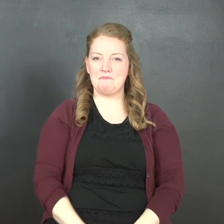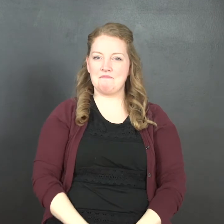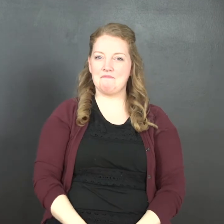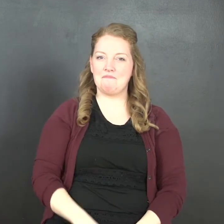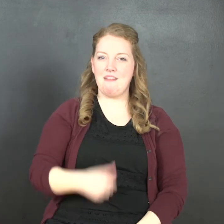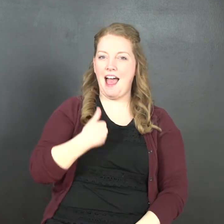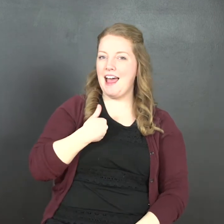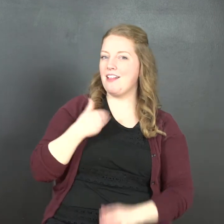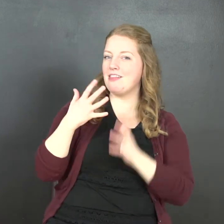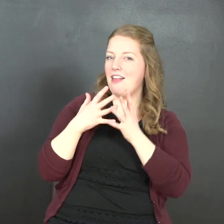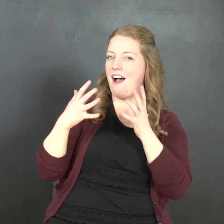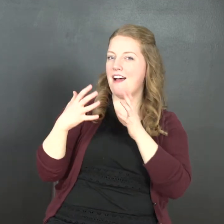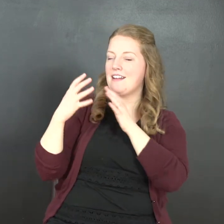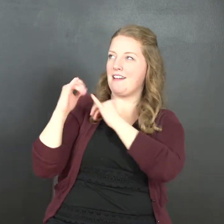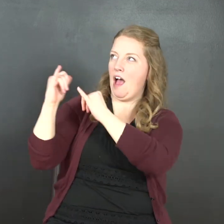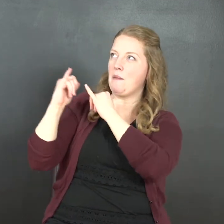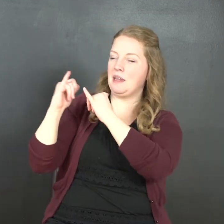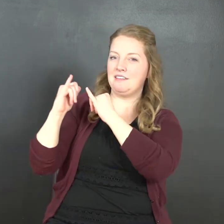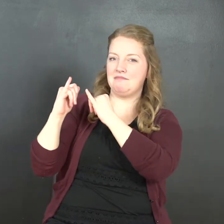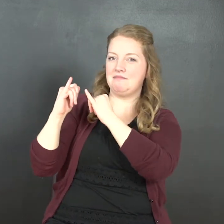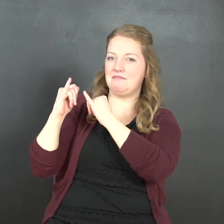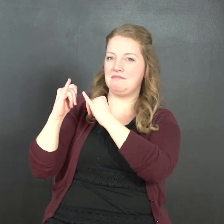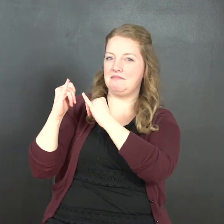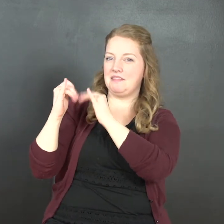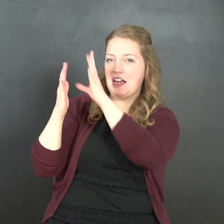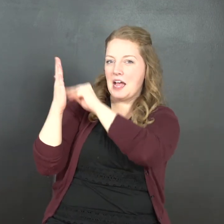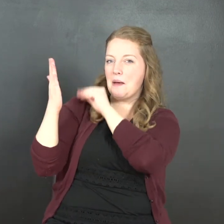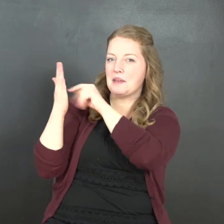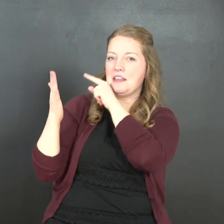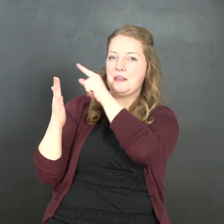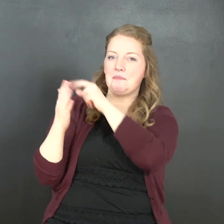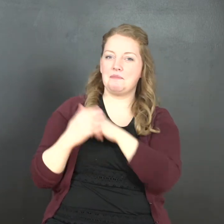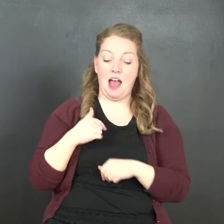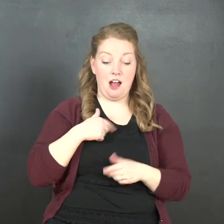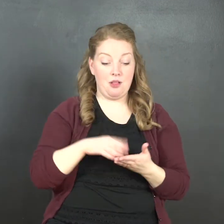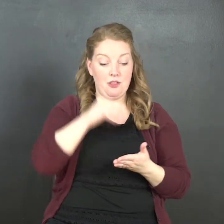of areas. I have a lot in common with my grandpa.